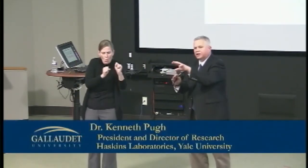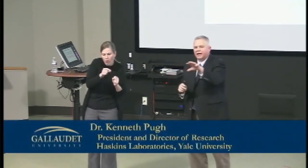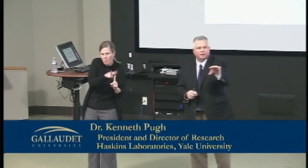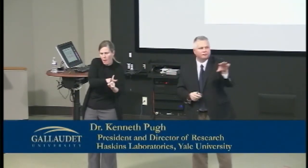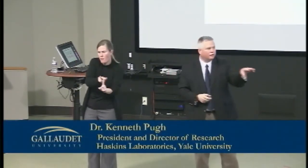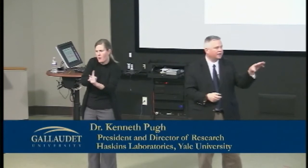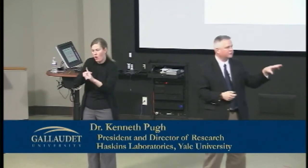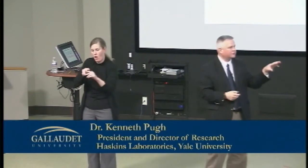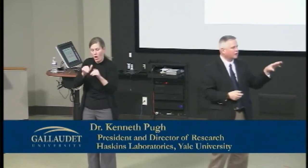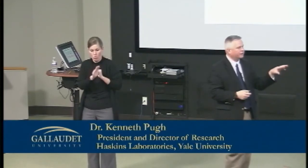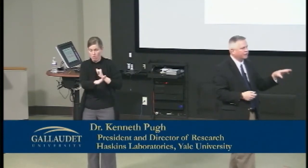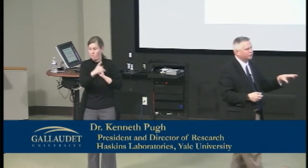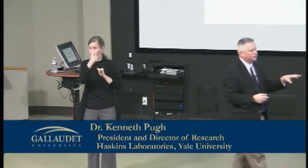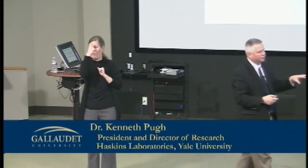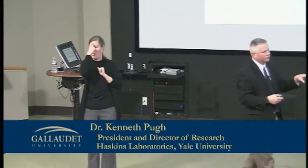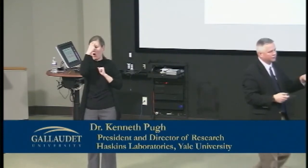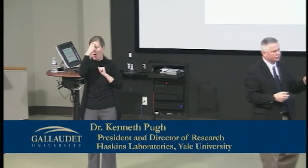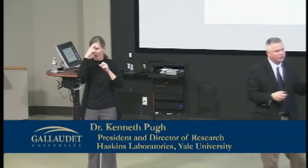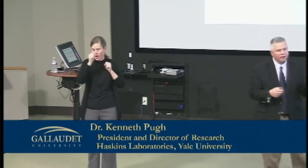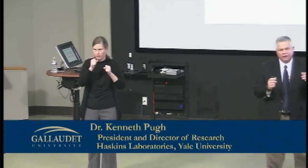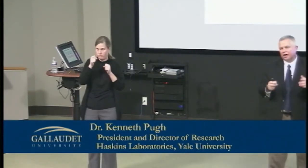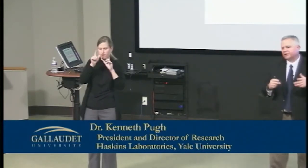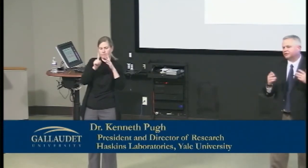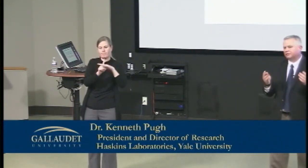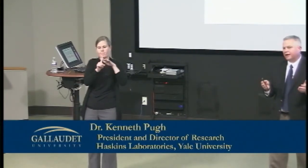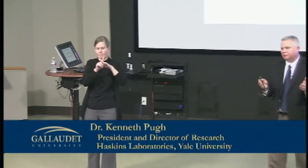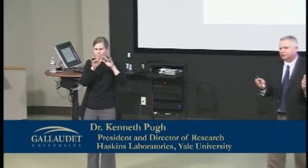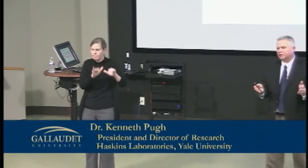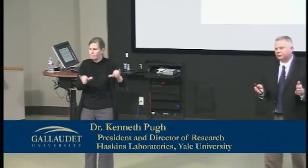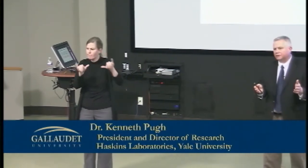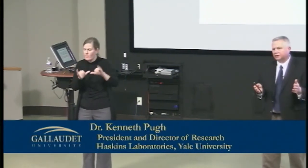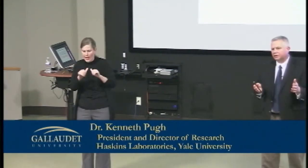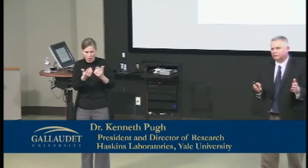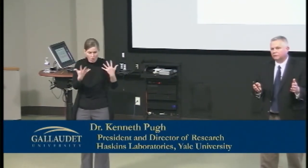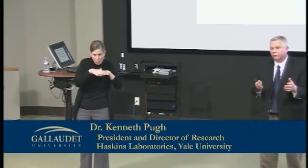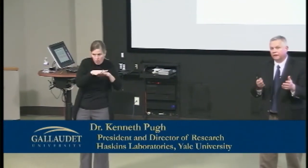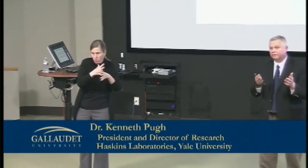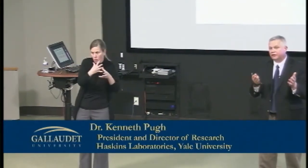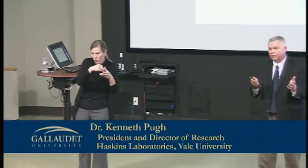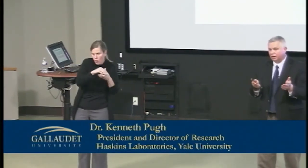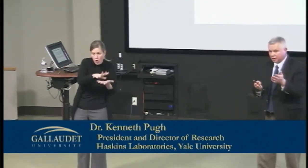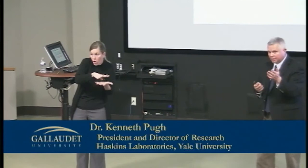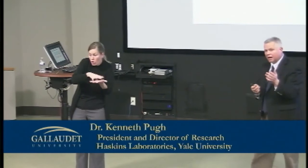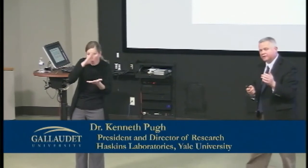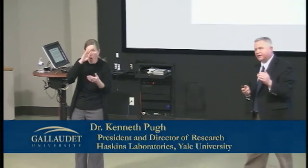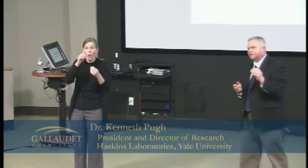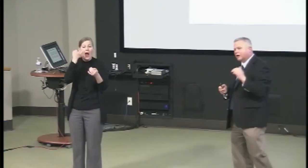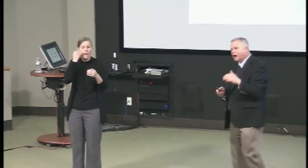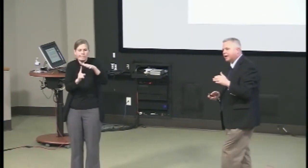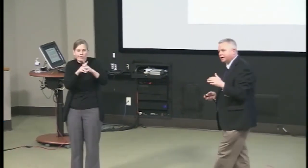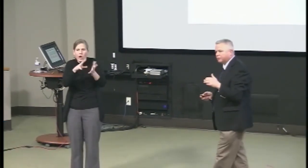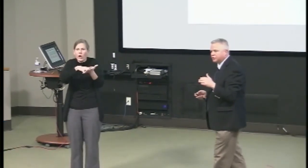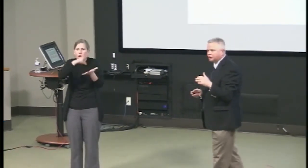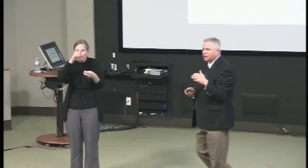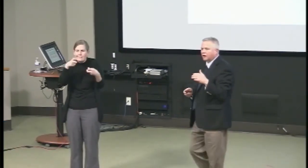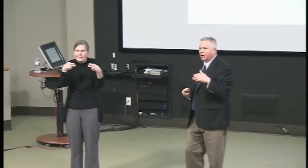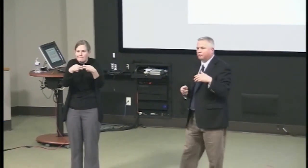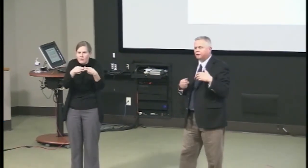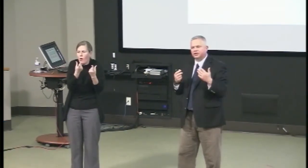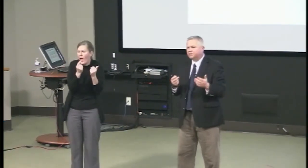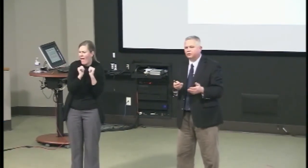with which kinds of learning and consolidation difficulties in the context of language and literacy, or even in the context of